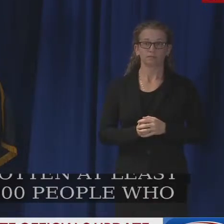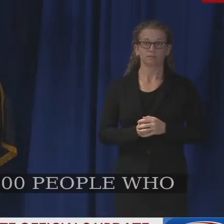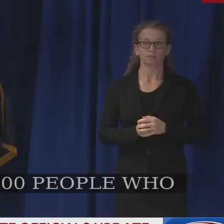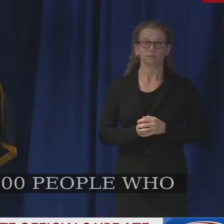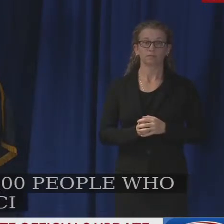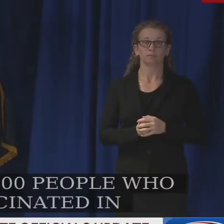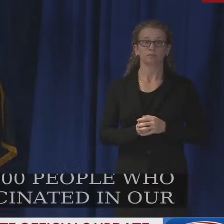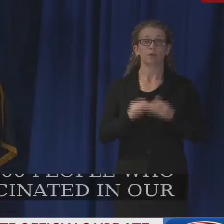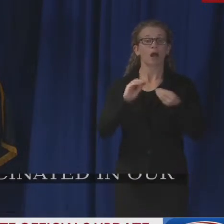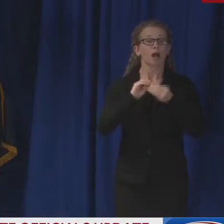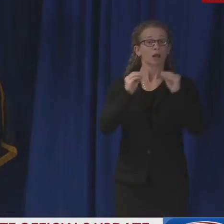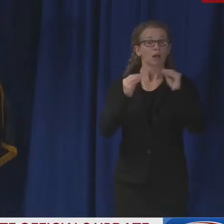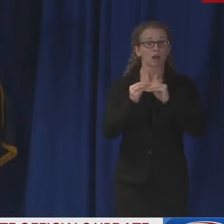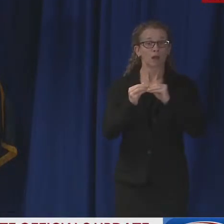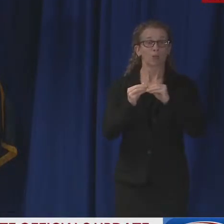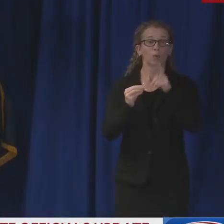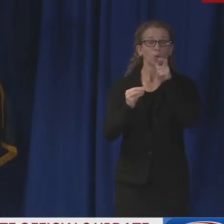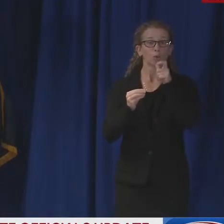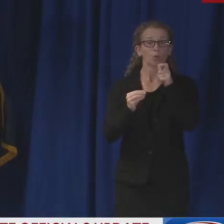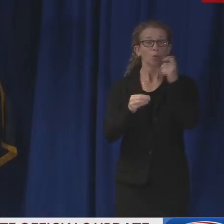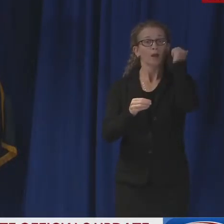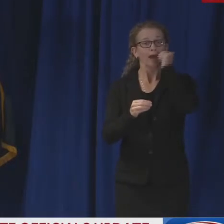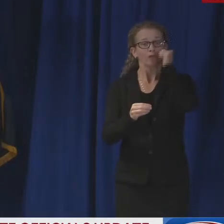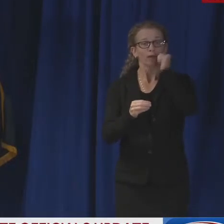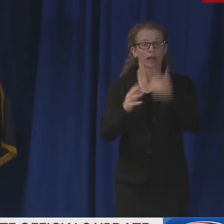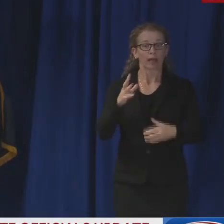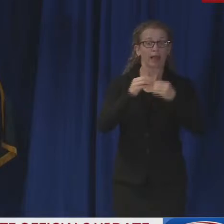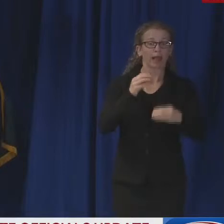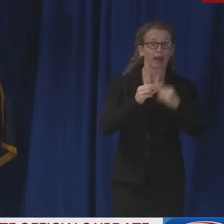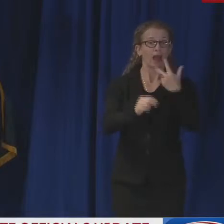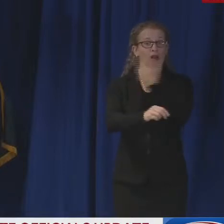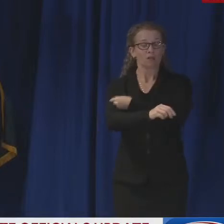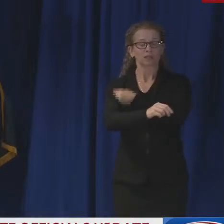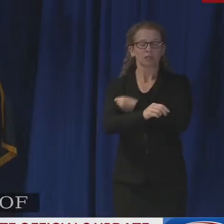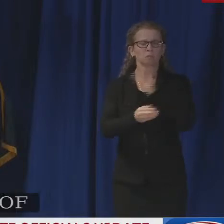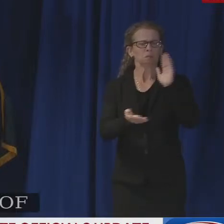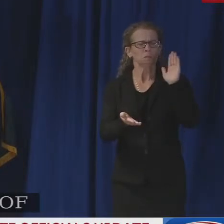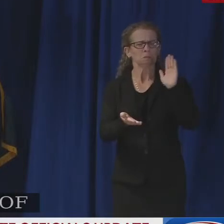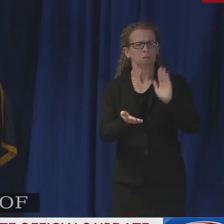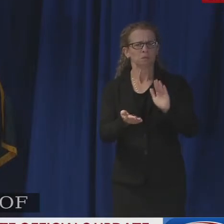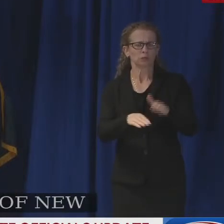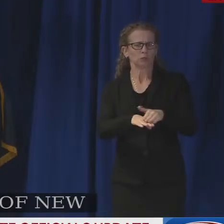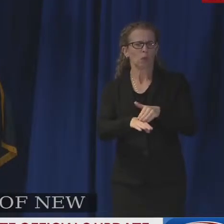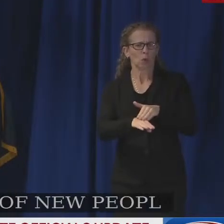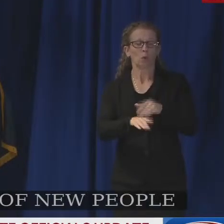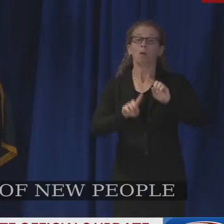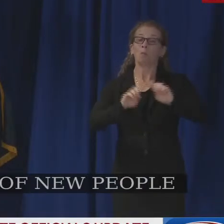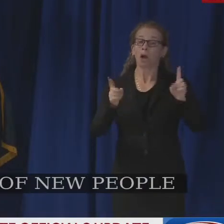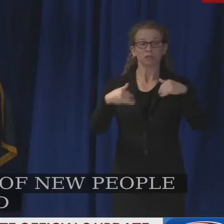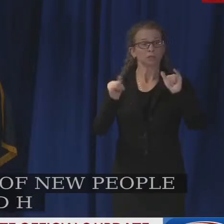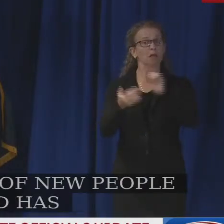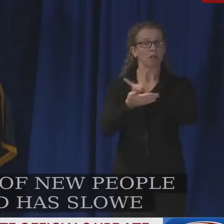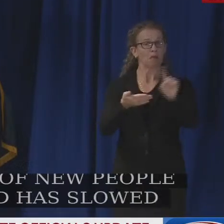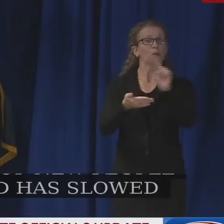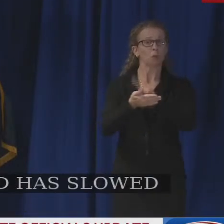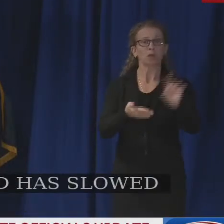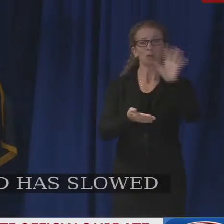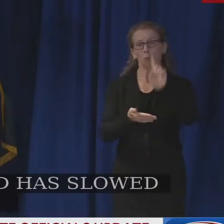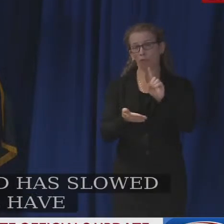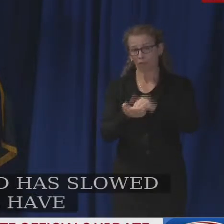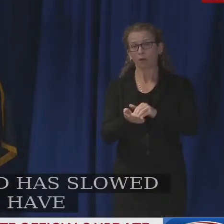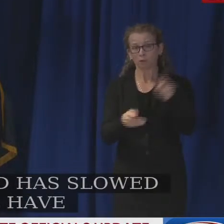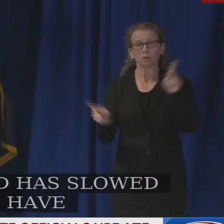people getting vaccinated each day has slowed down over time, we still have about 1,000 new people each week who are making that choice to